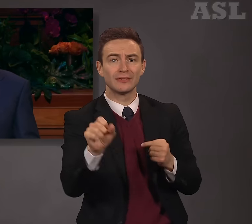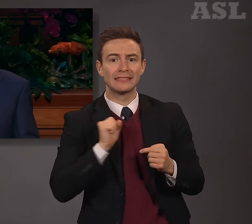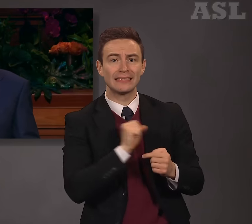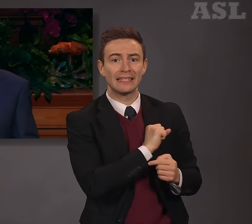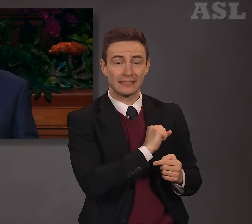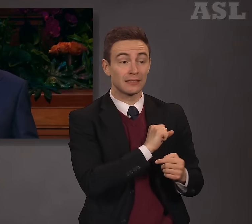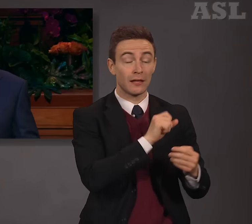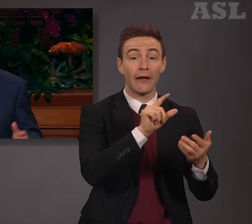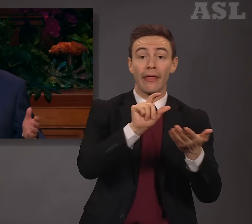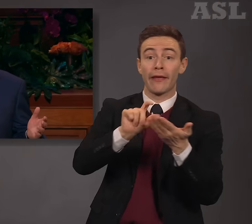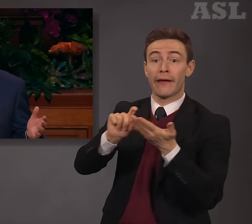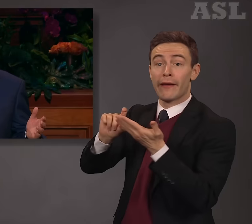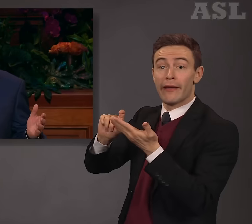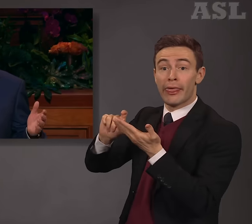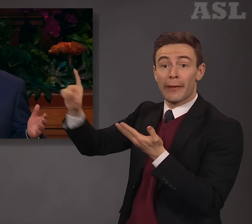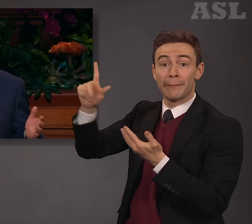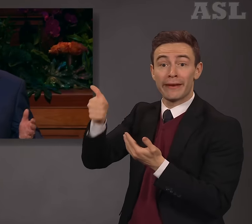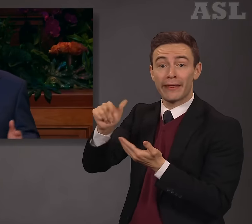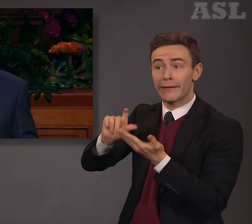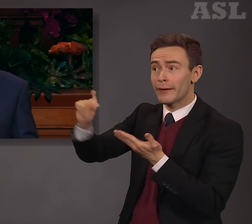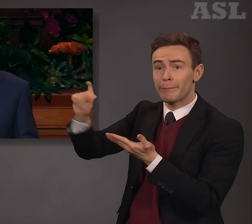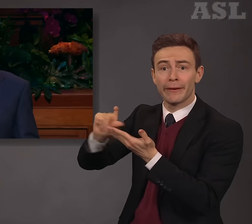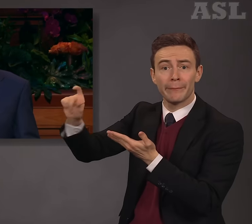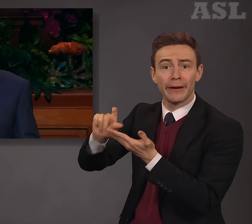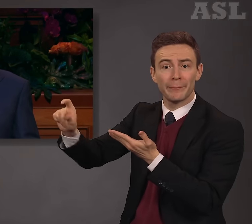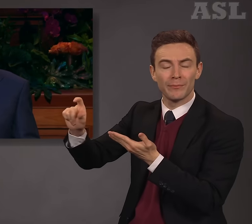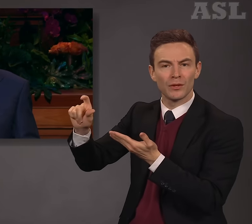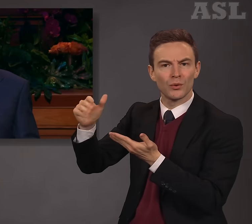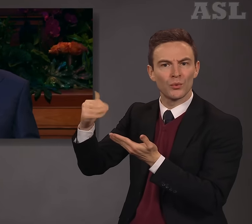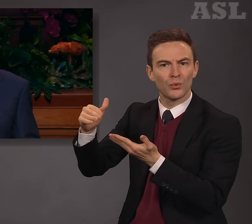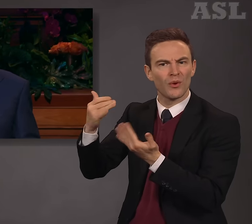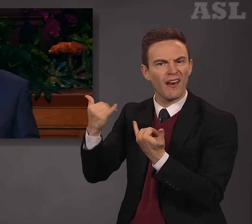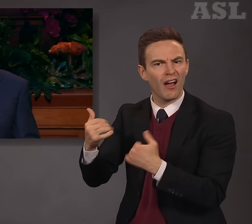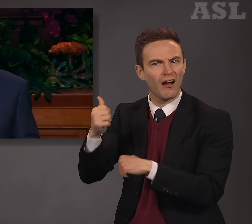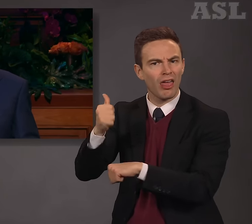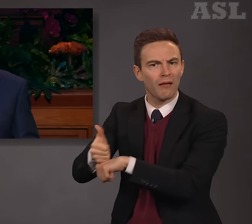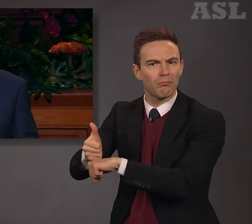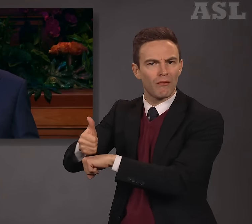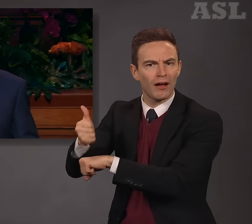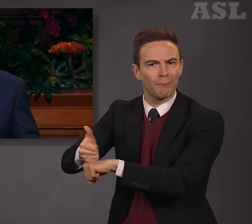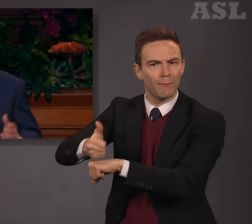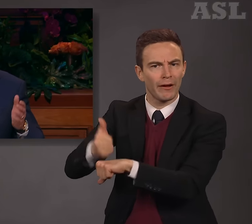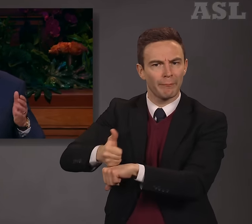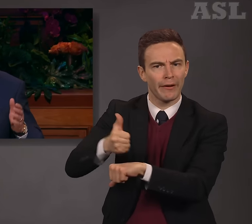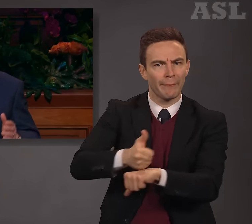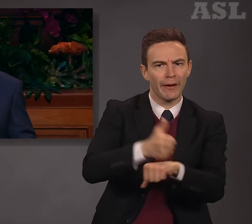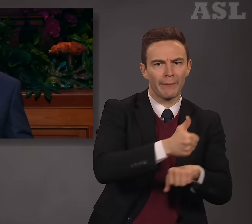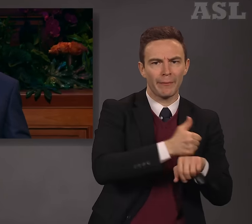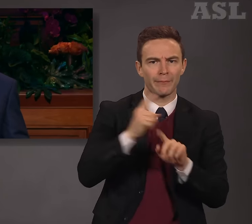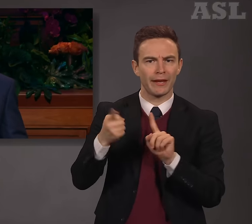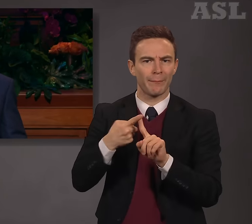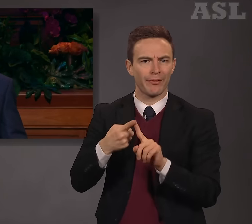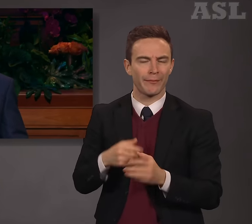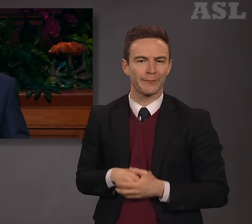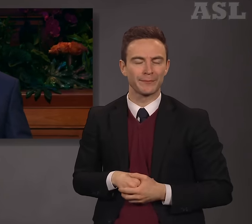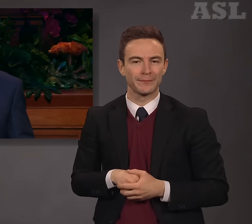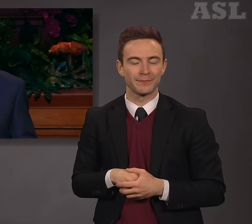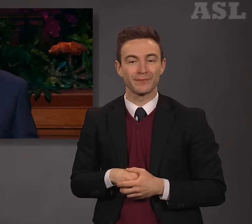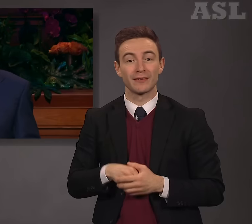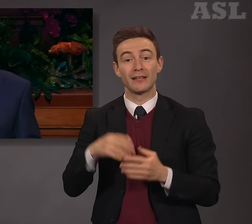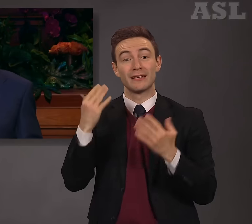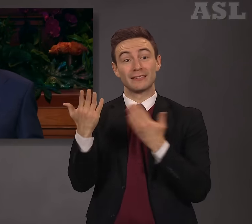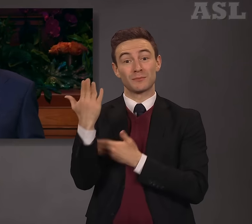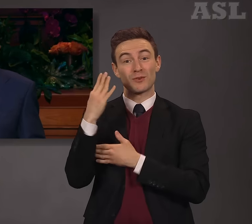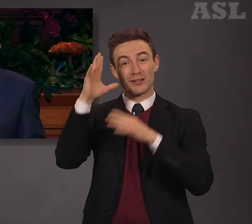sacred tithes, hundreds of houses of the Lord could be built? This morning, President Oakes showed a